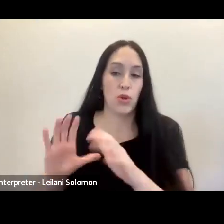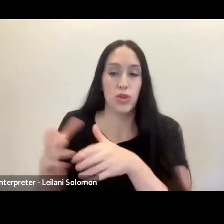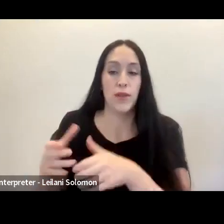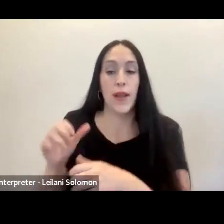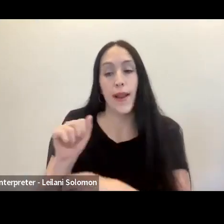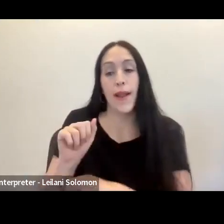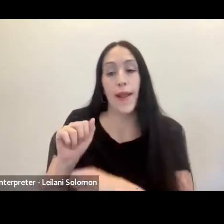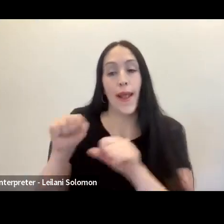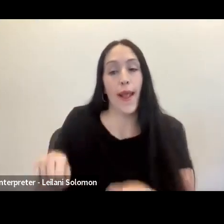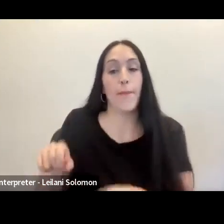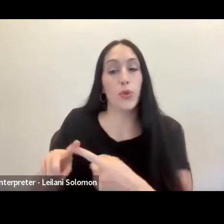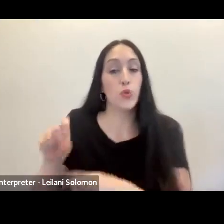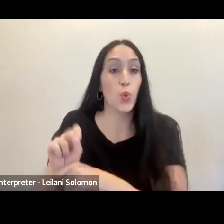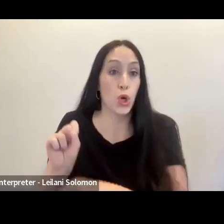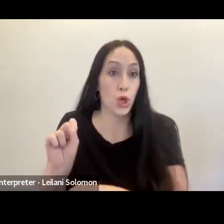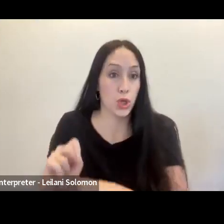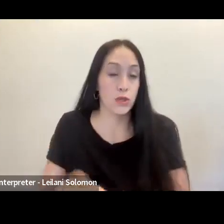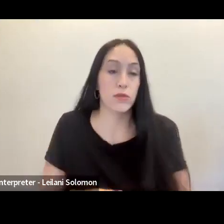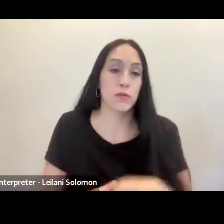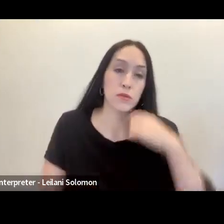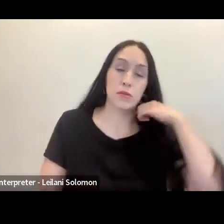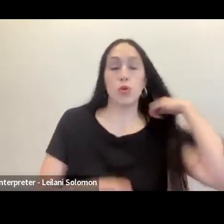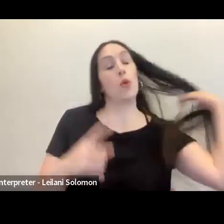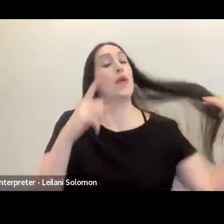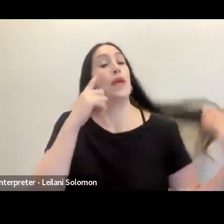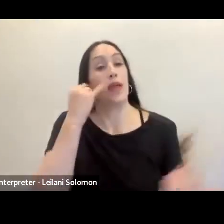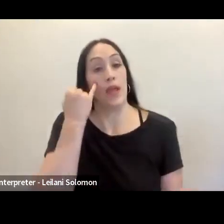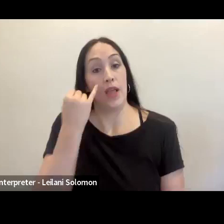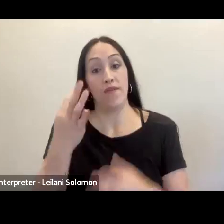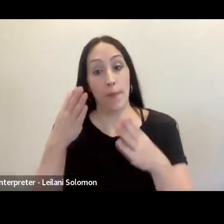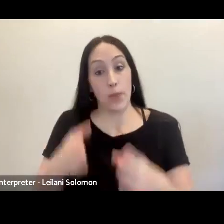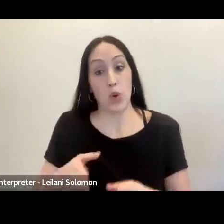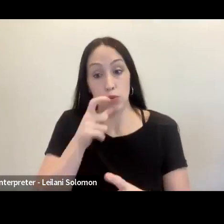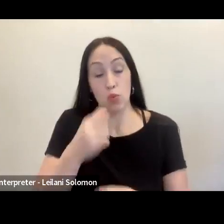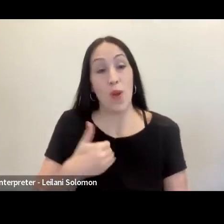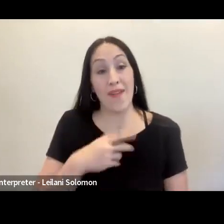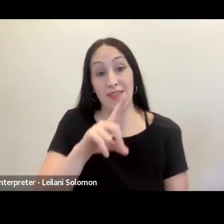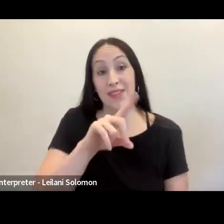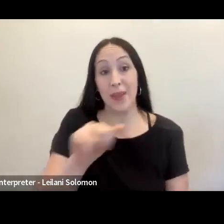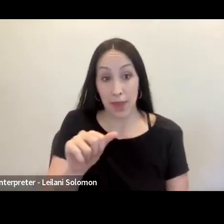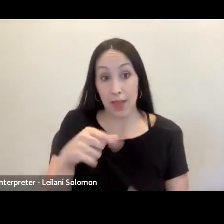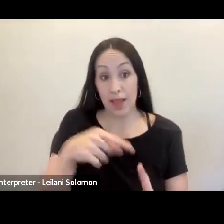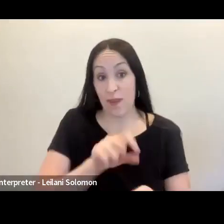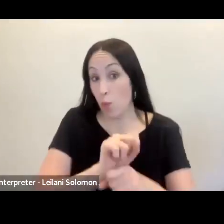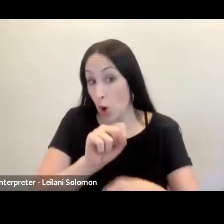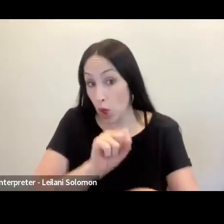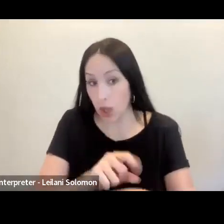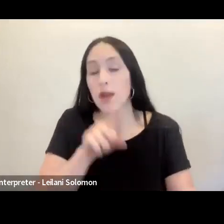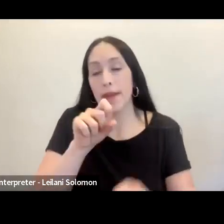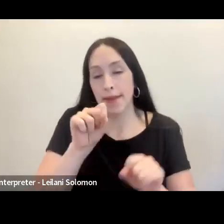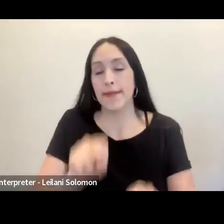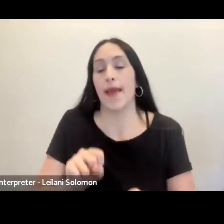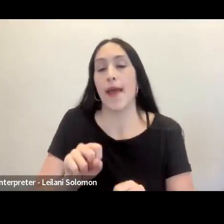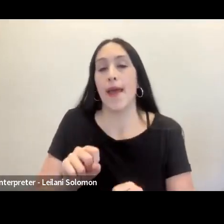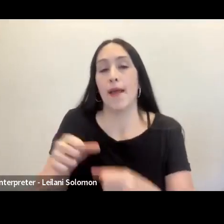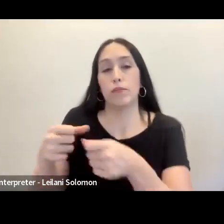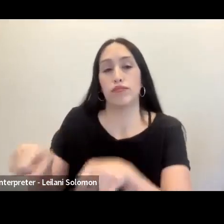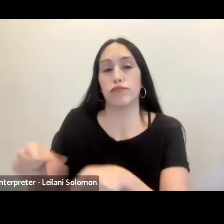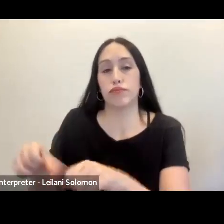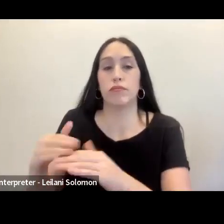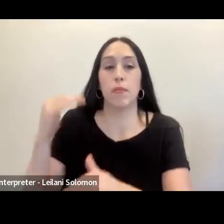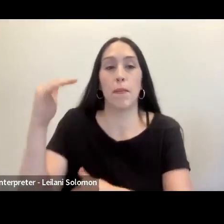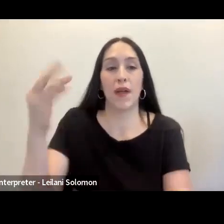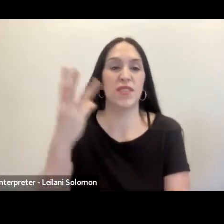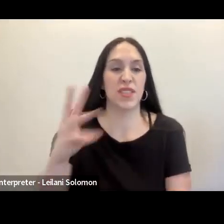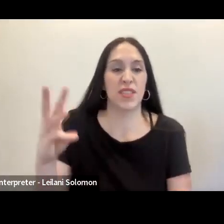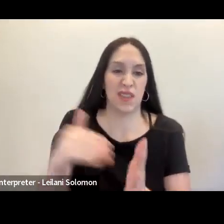account, the individual with a disability, if they're working, they can actually contribute above that $16,000 amount. And so